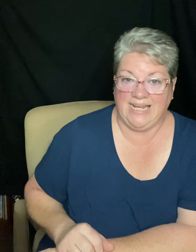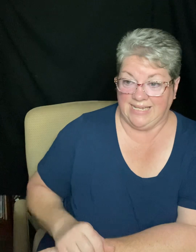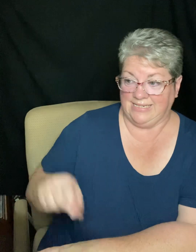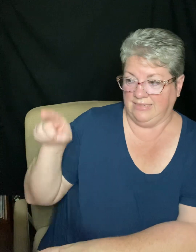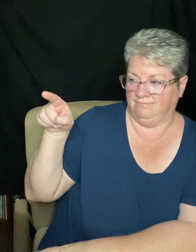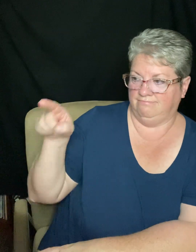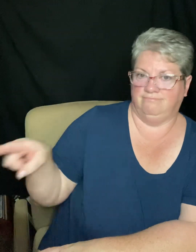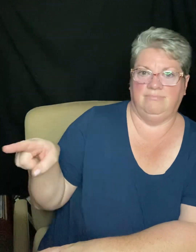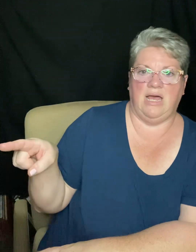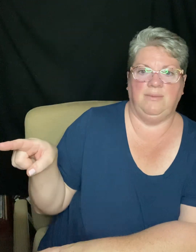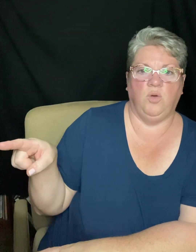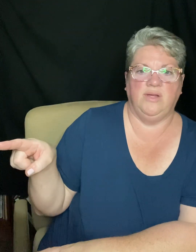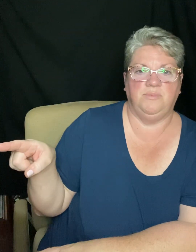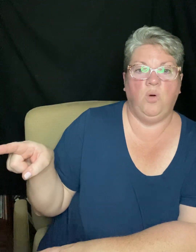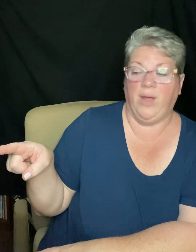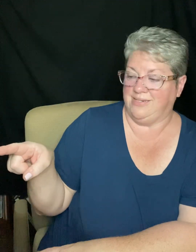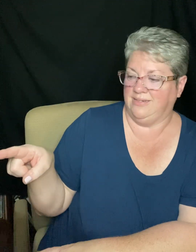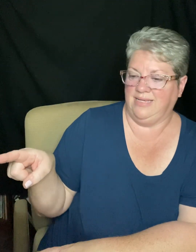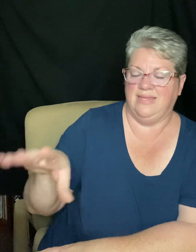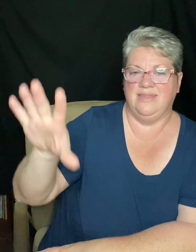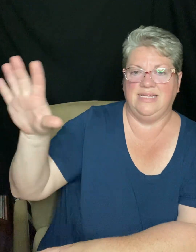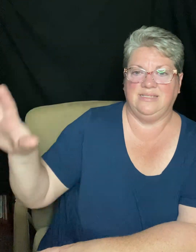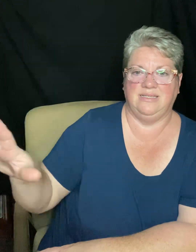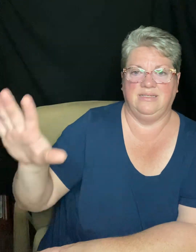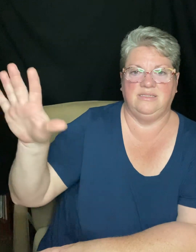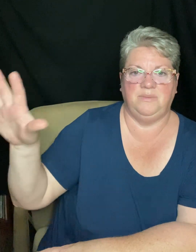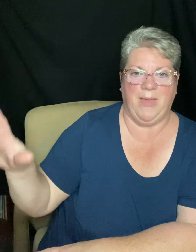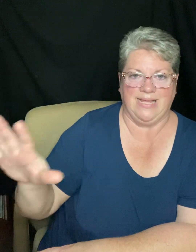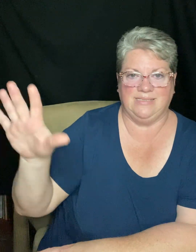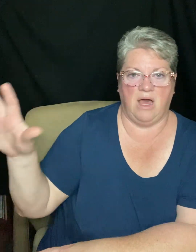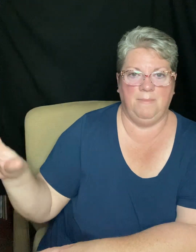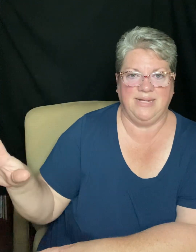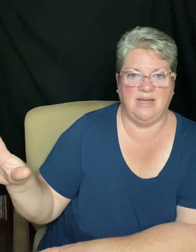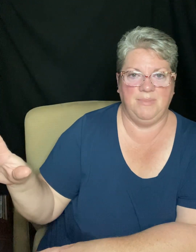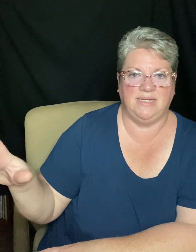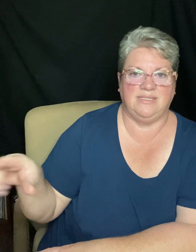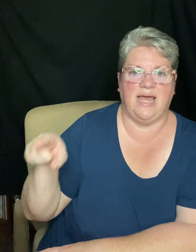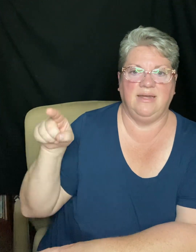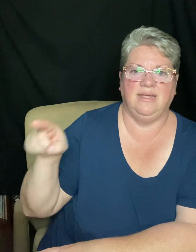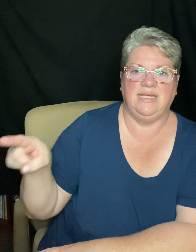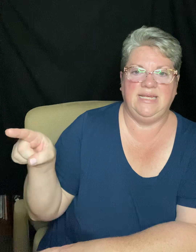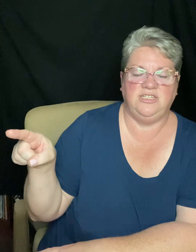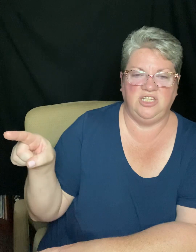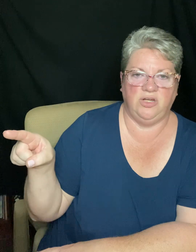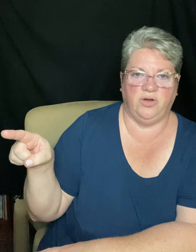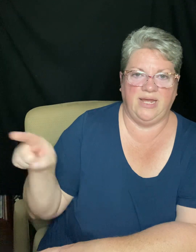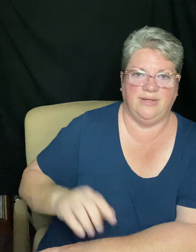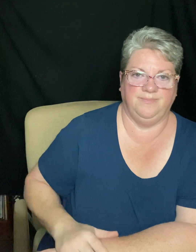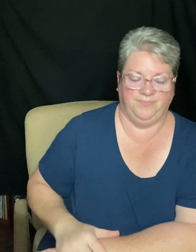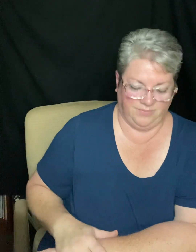it, I'm going to point in this space on my dominant side. He, she, or it.